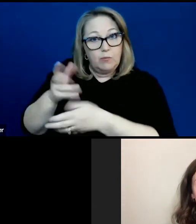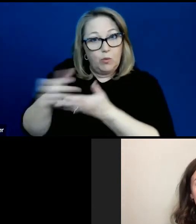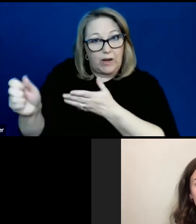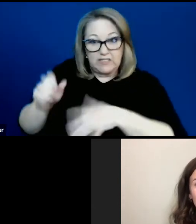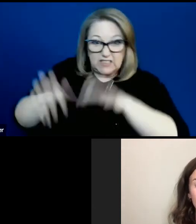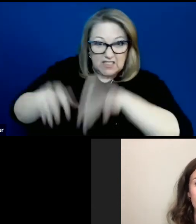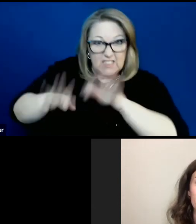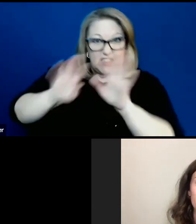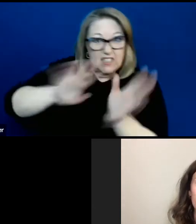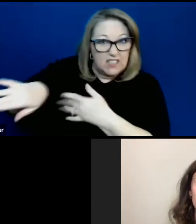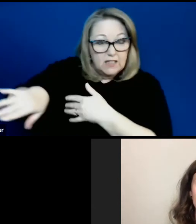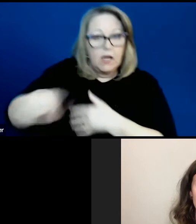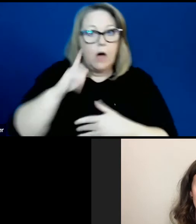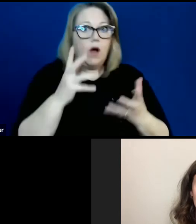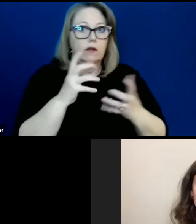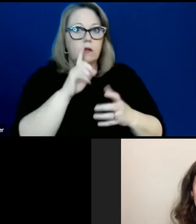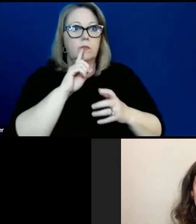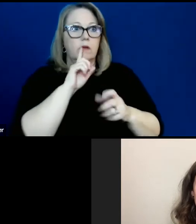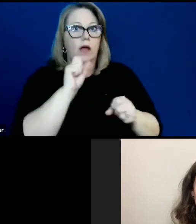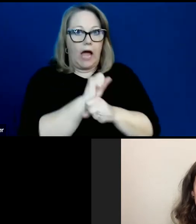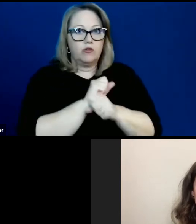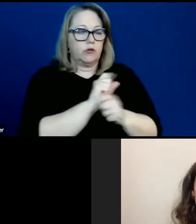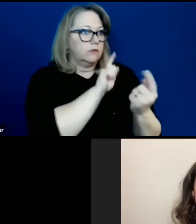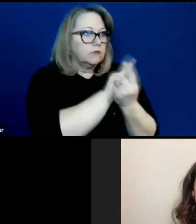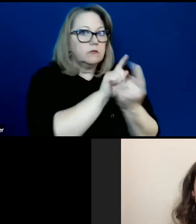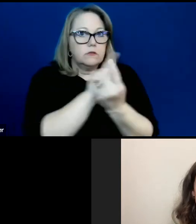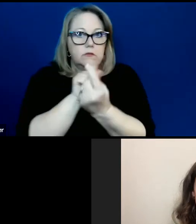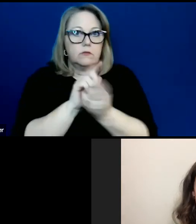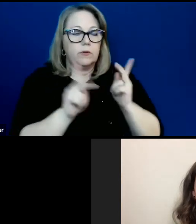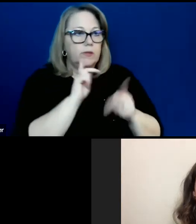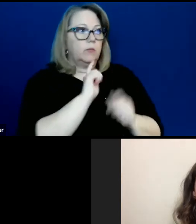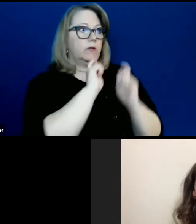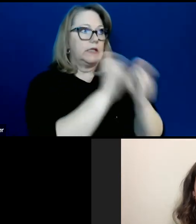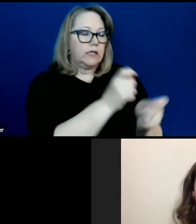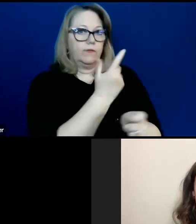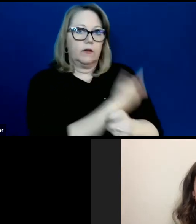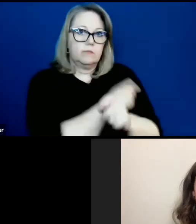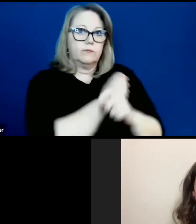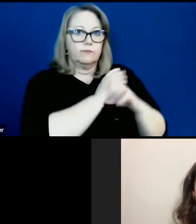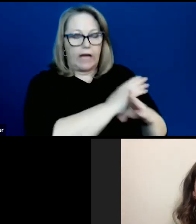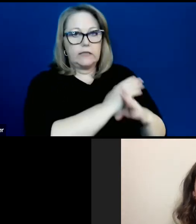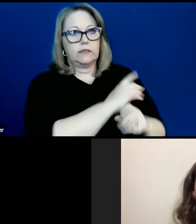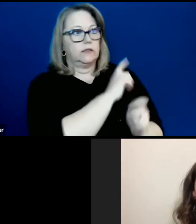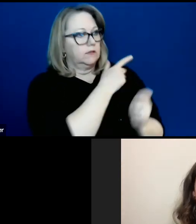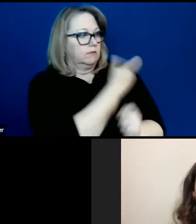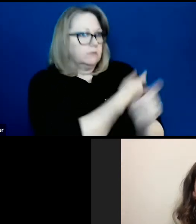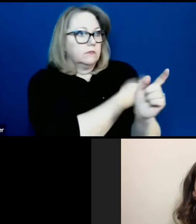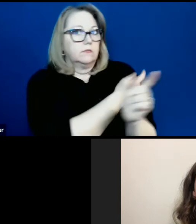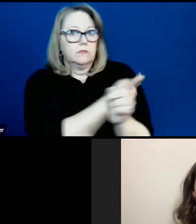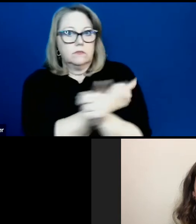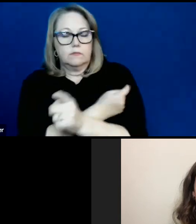administering the actual vaccine. So we're trying to balance all of that and we'll come up with a better situation in the future.